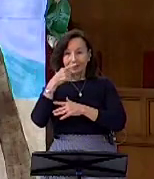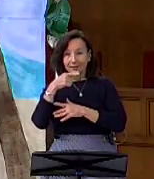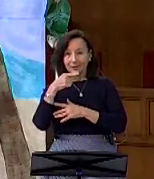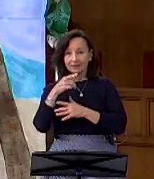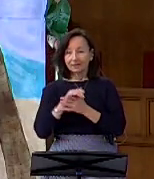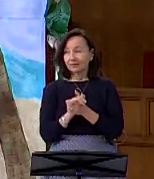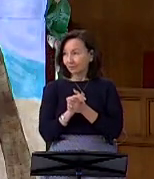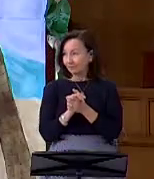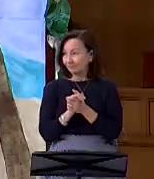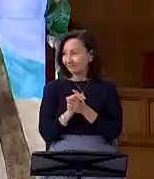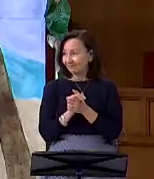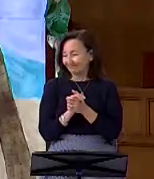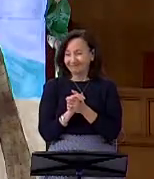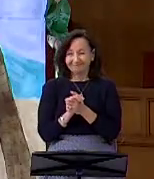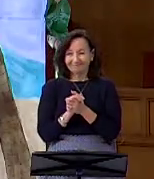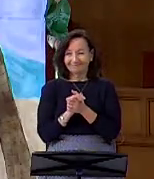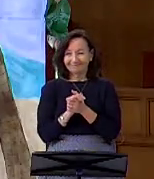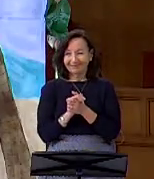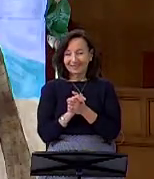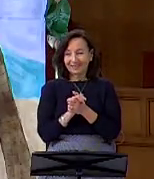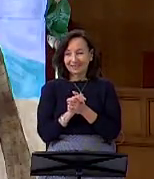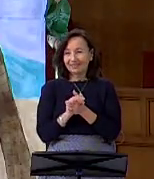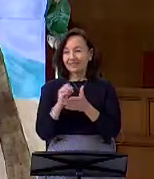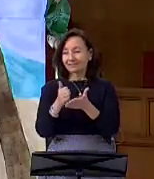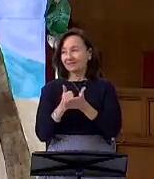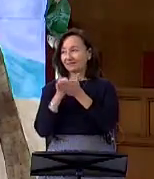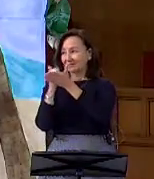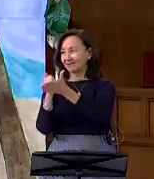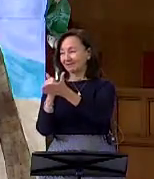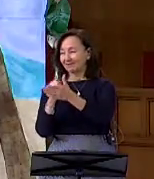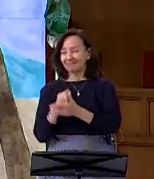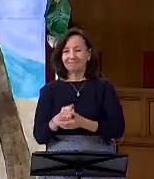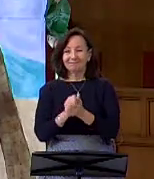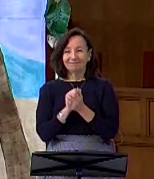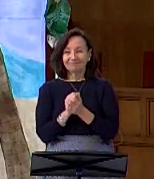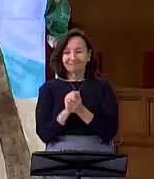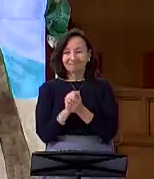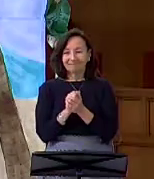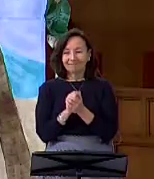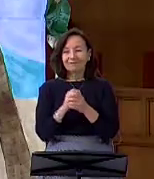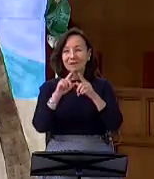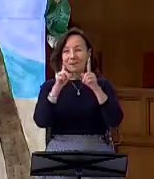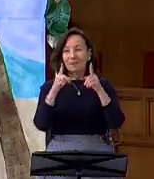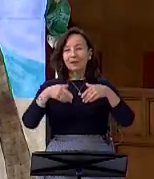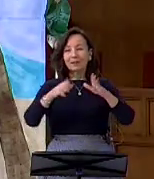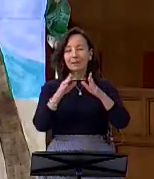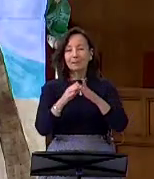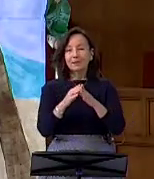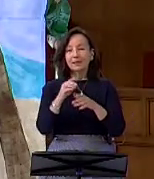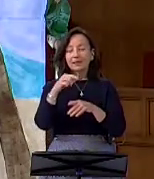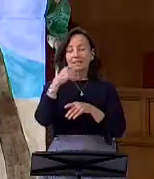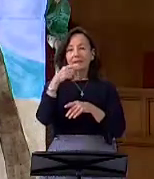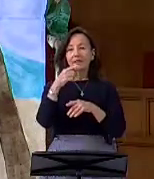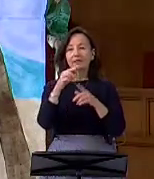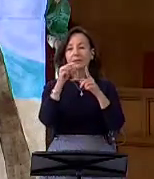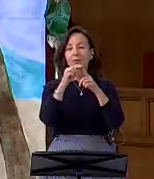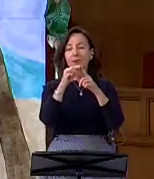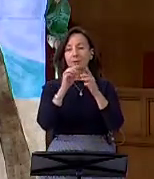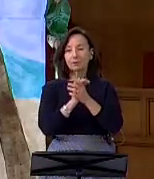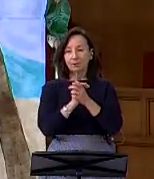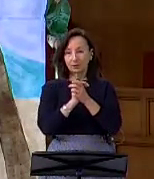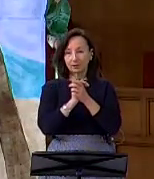I count on Janet to translate my South Texas drawl. But let me rephrase these words for you in something